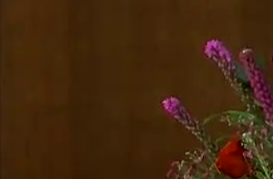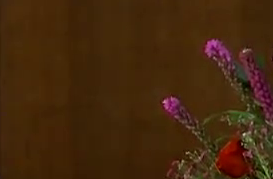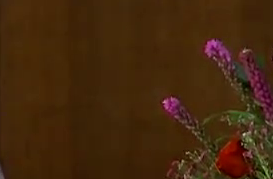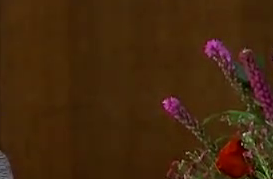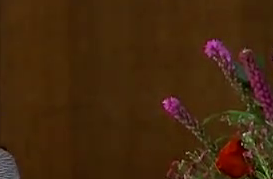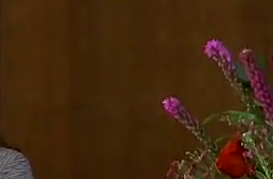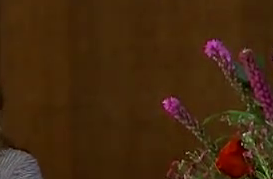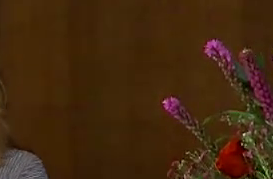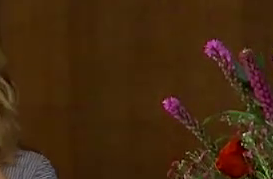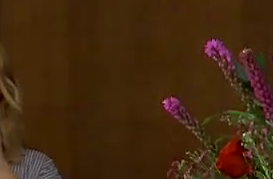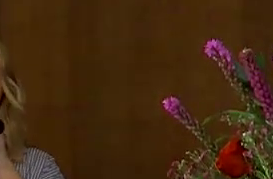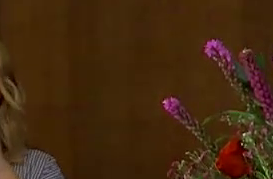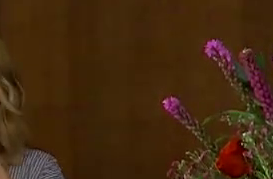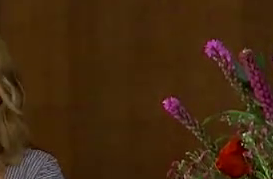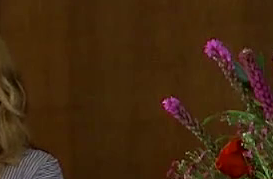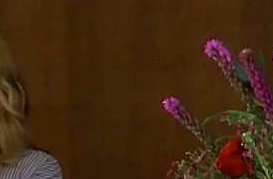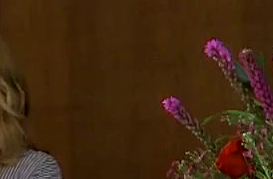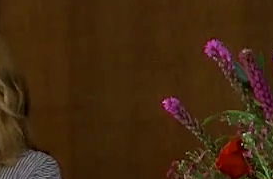faithful, so